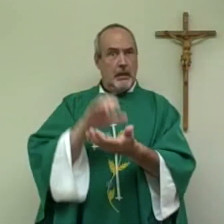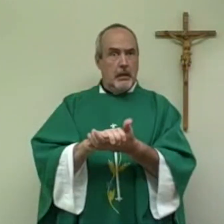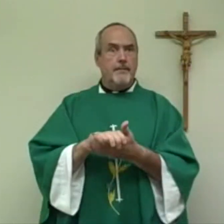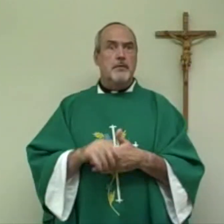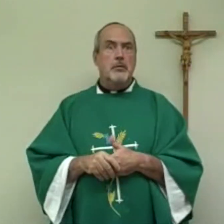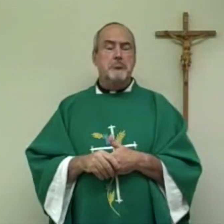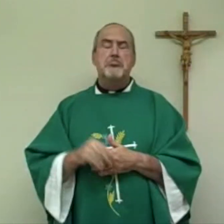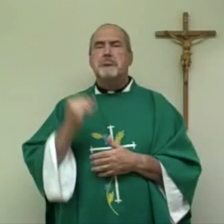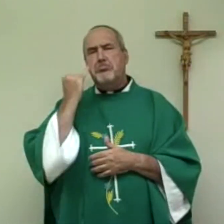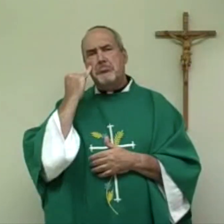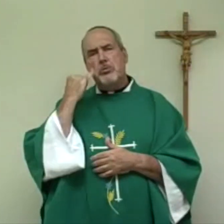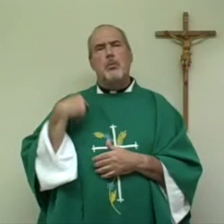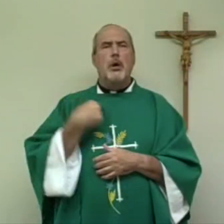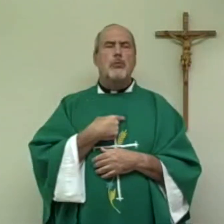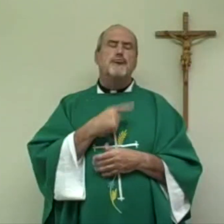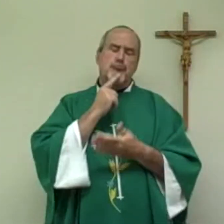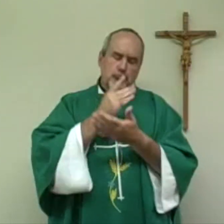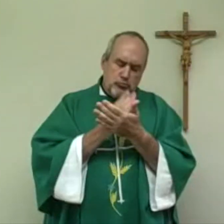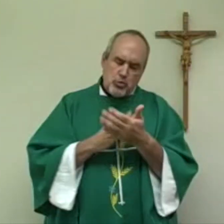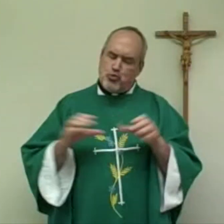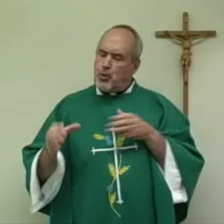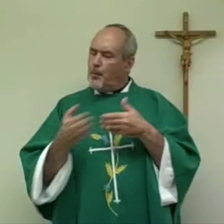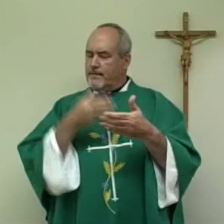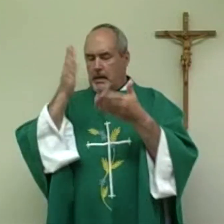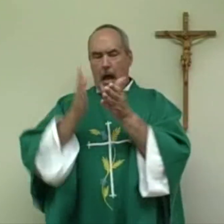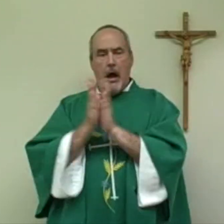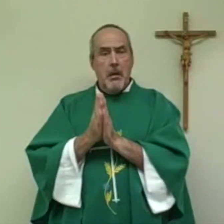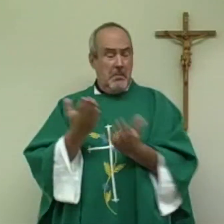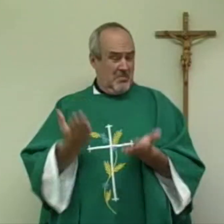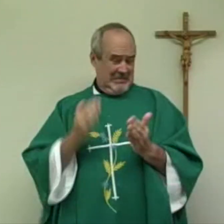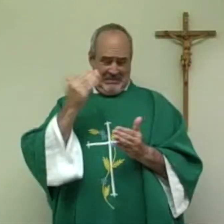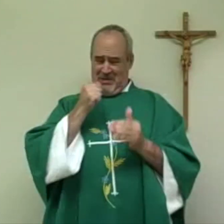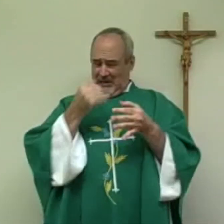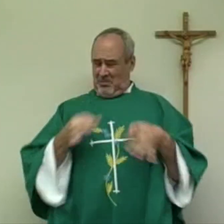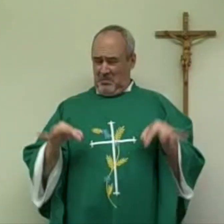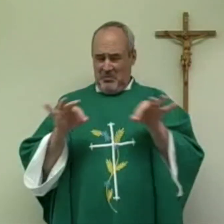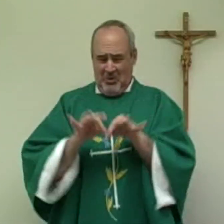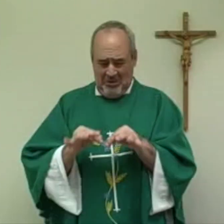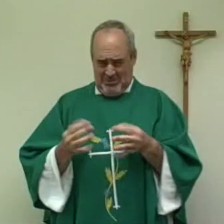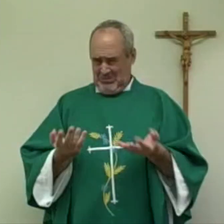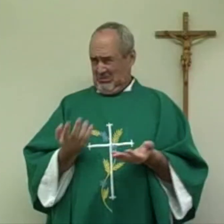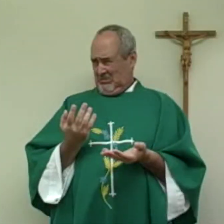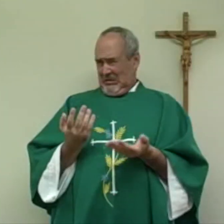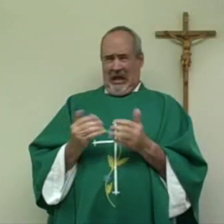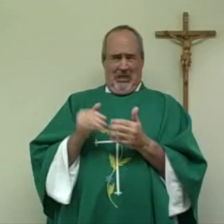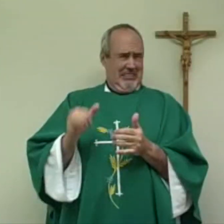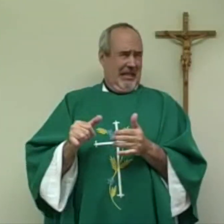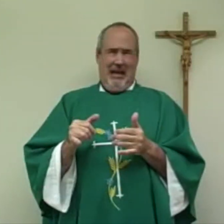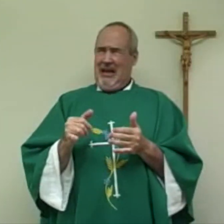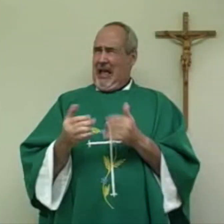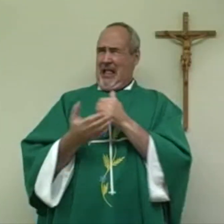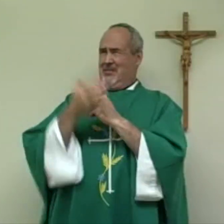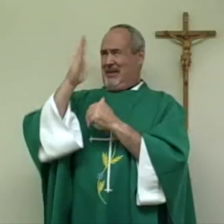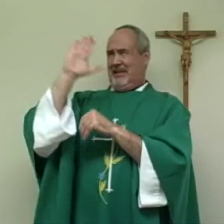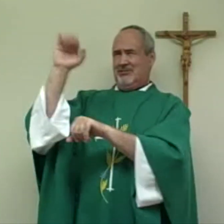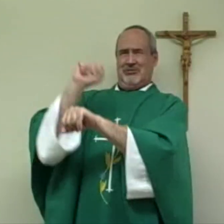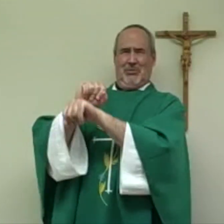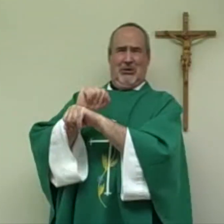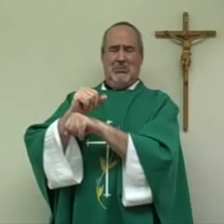that. I believe that if we're truly humble and do whatever God asks us to do, however important